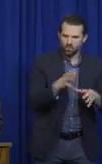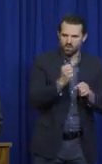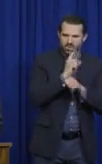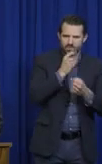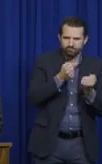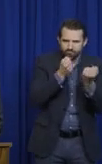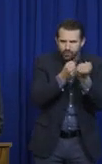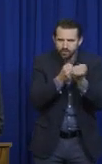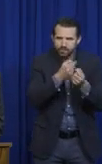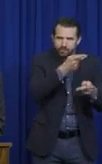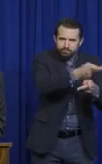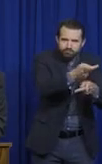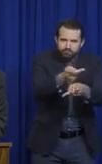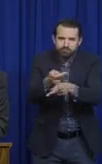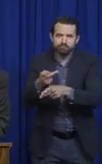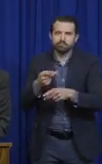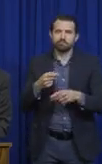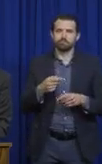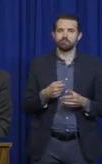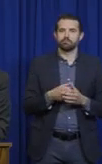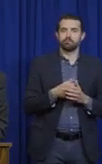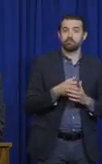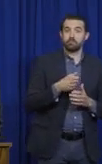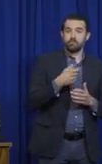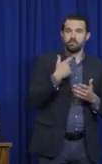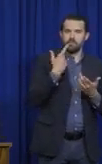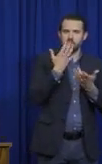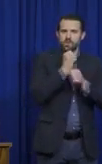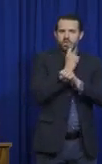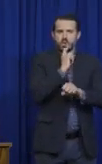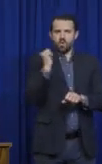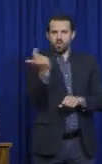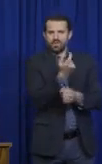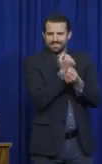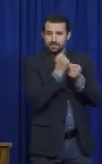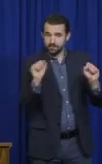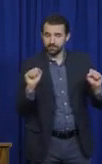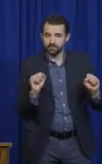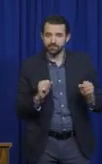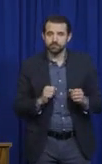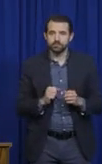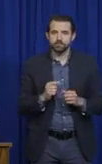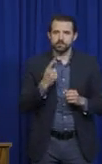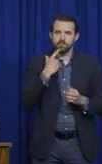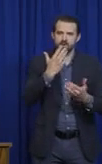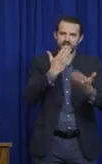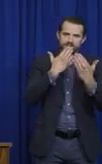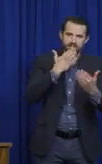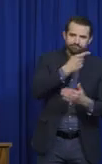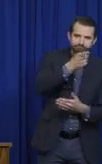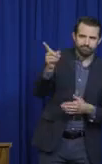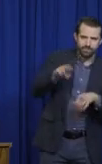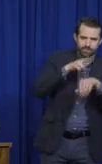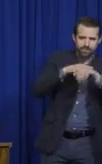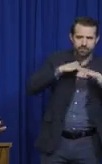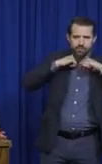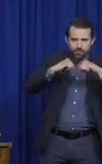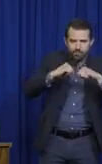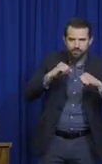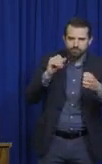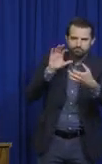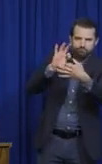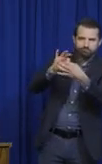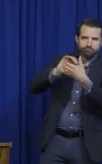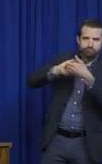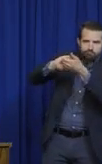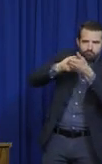themselves remain safe. I again would like to thank the men and women of the National Guard for joining up with us to offer this